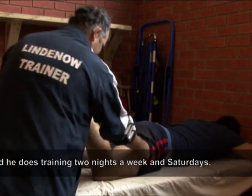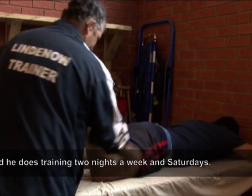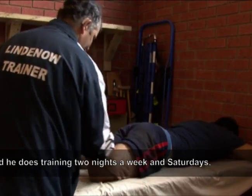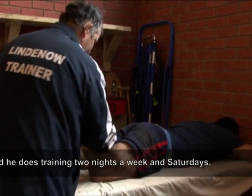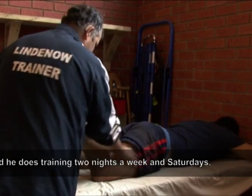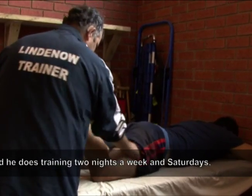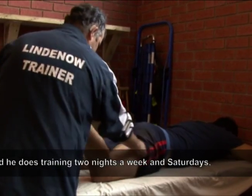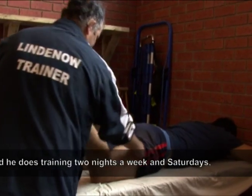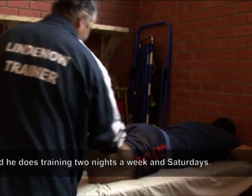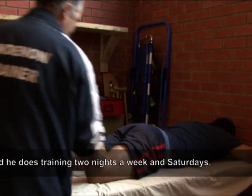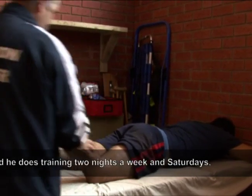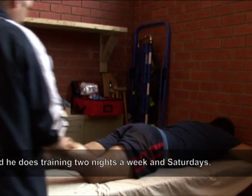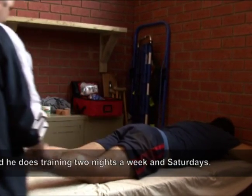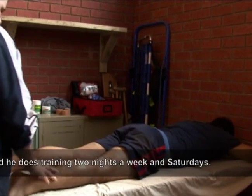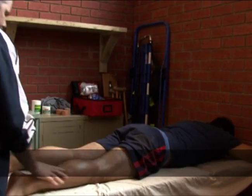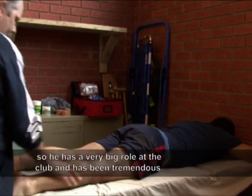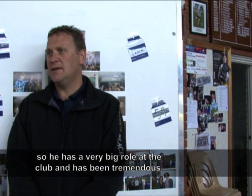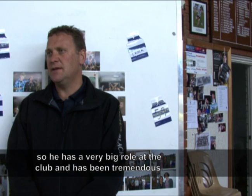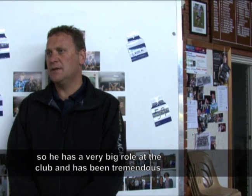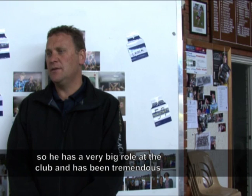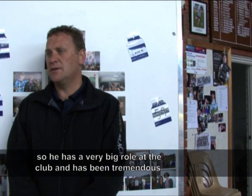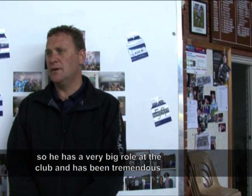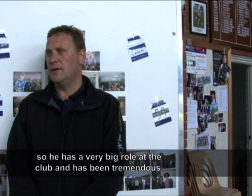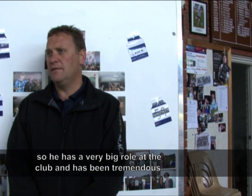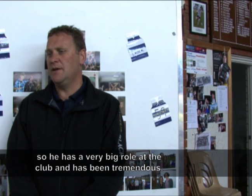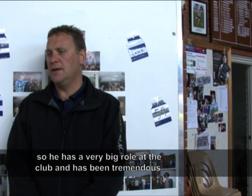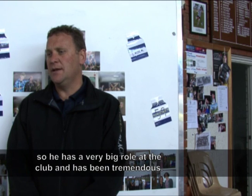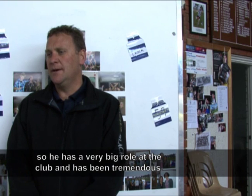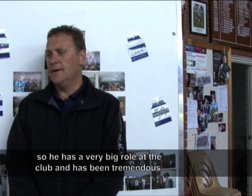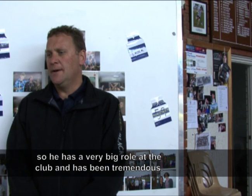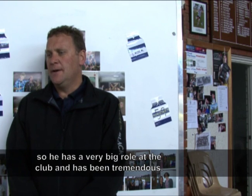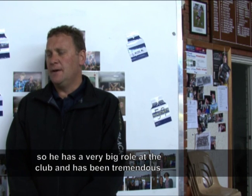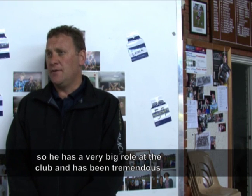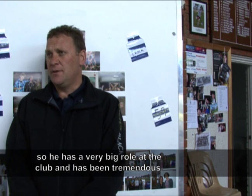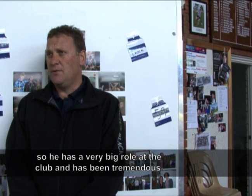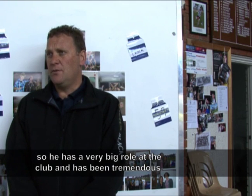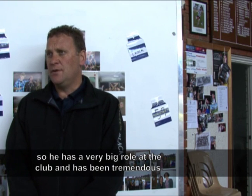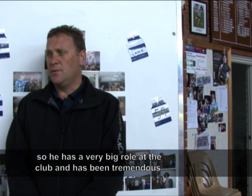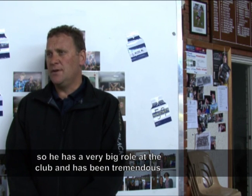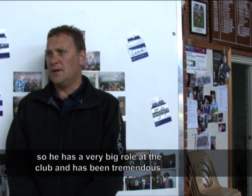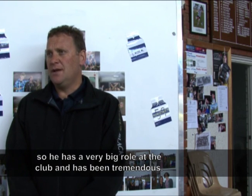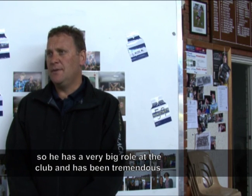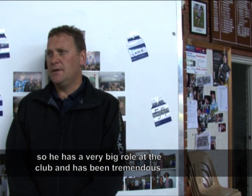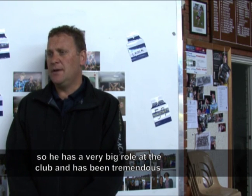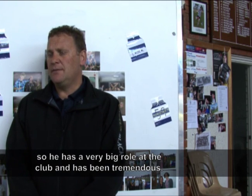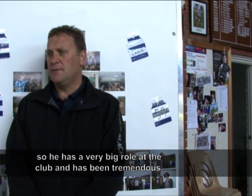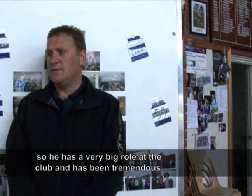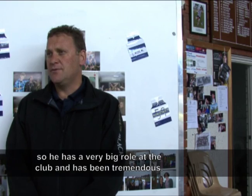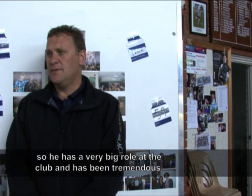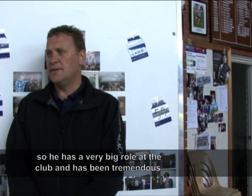and pretty much does training 2 nights a week and Saturdays. So he's got a very big role within the club, and he's been tremendous.